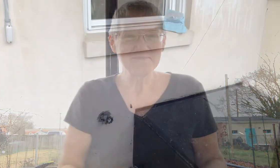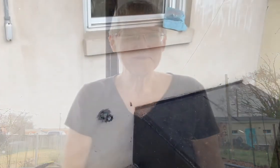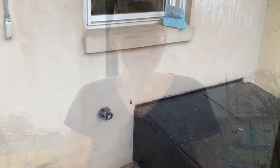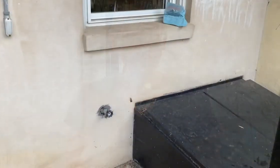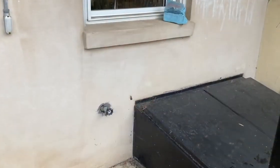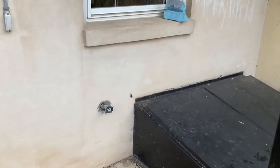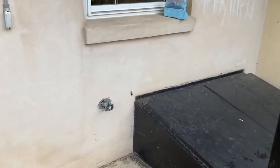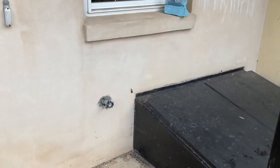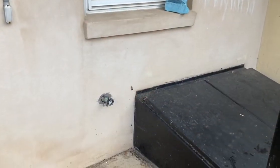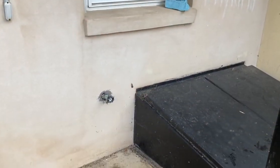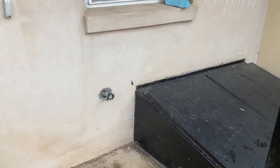good place.